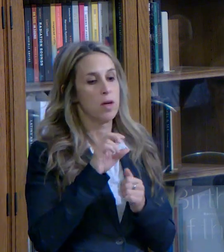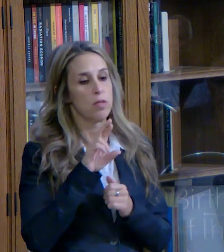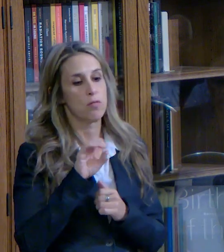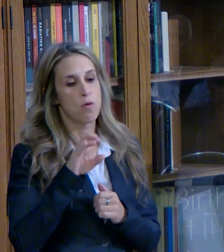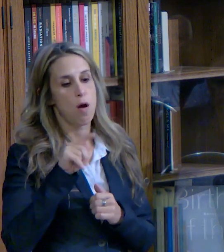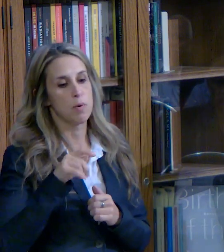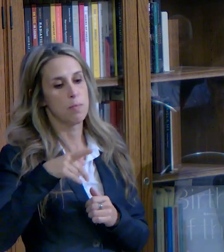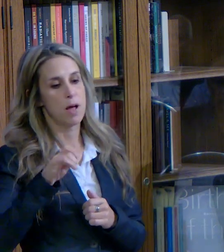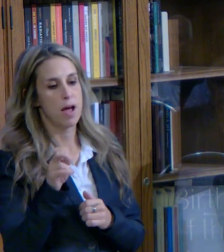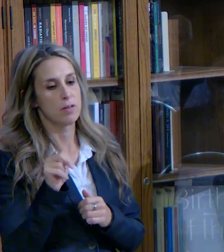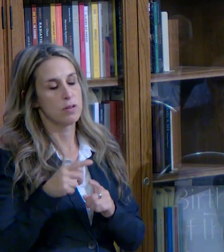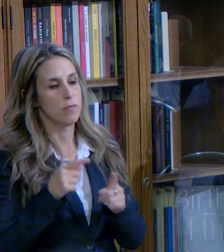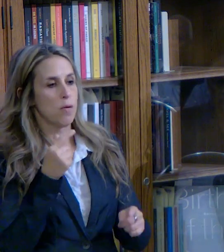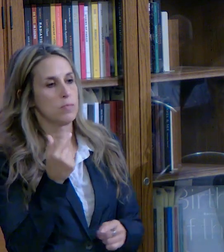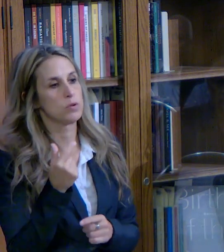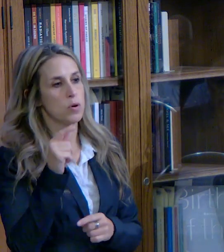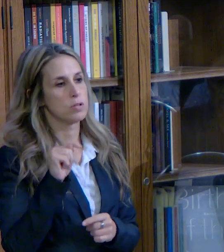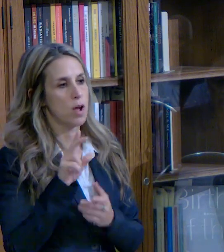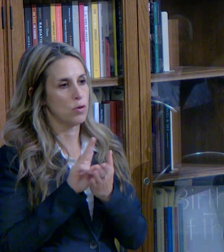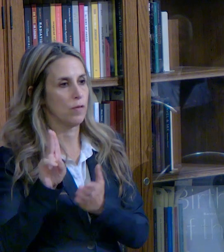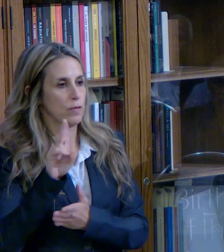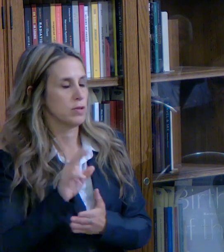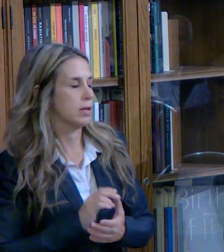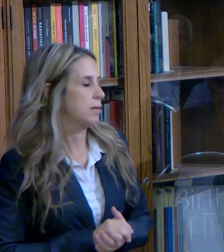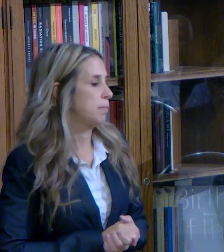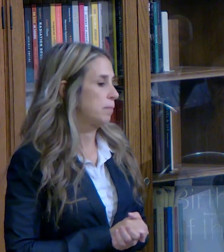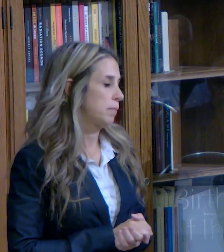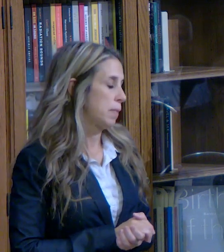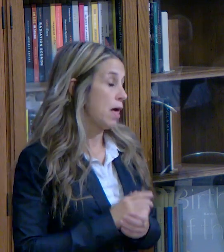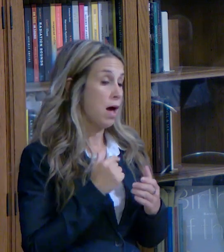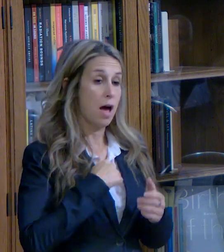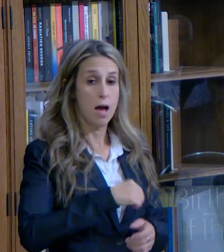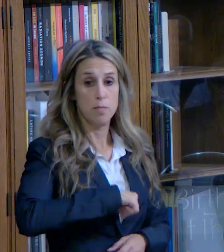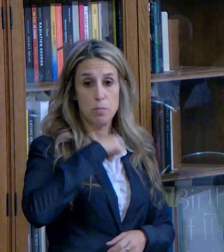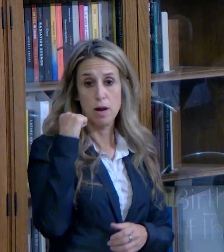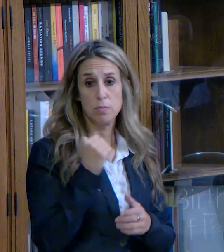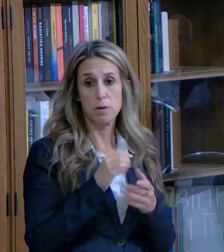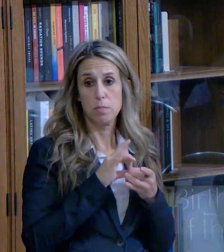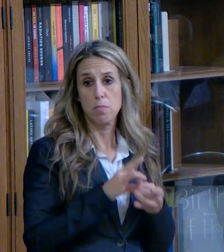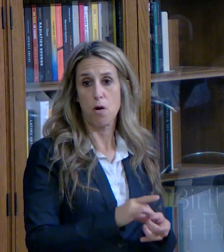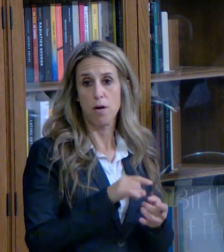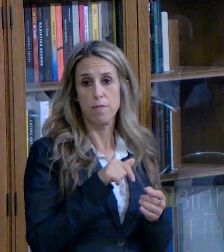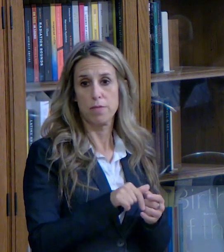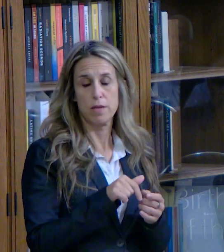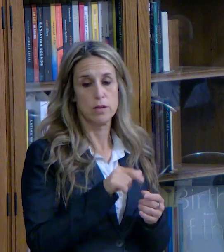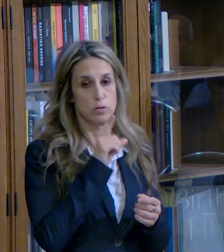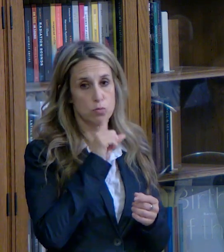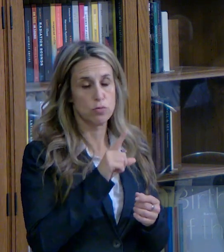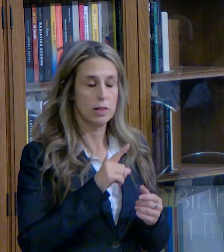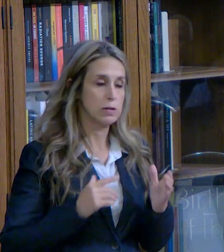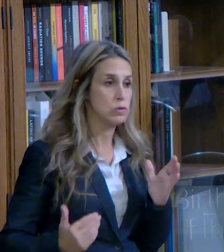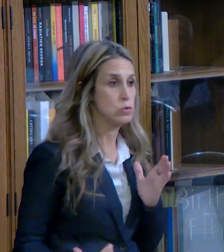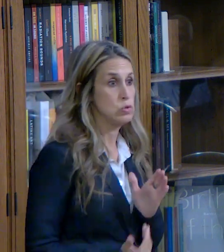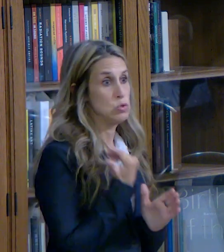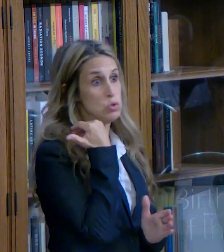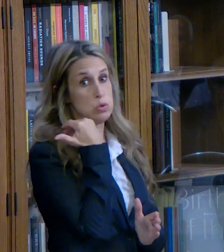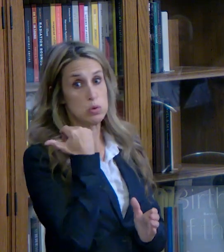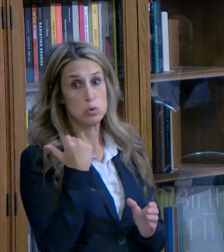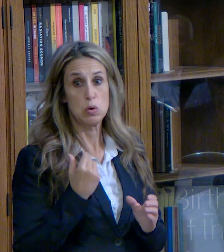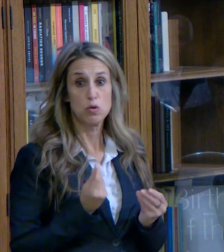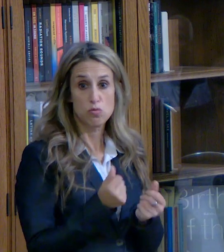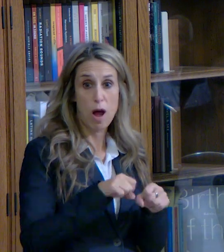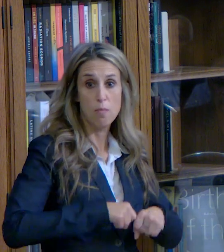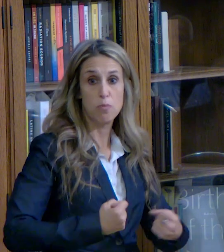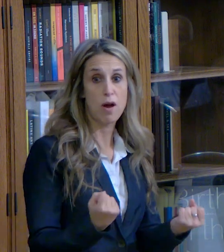Patterson of georget toown University I am proud to be a part of this very groundbreaking Endeavor